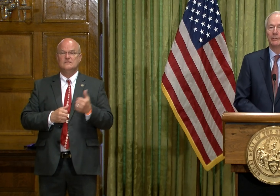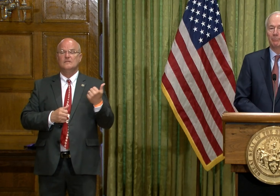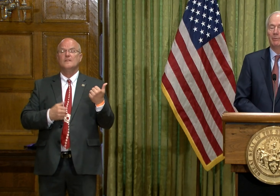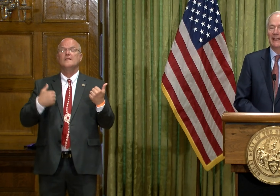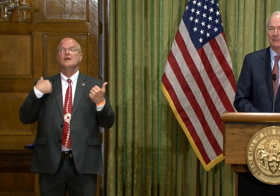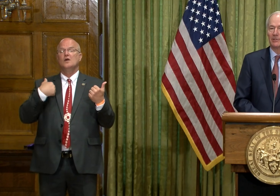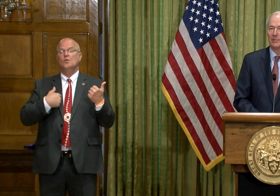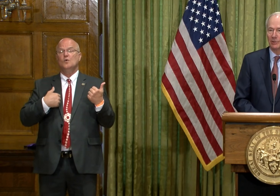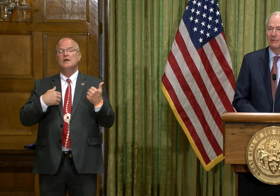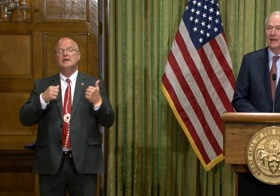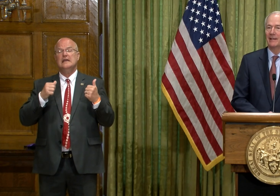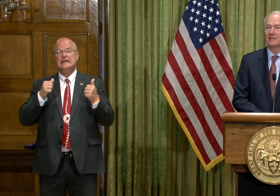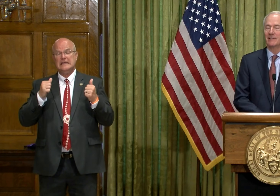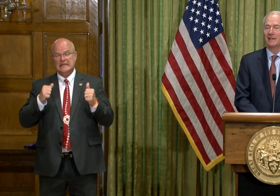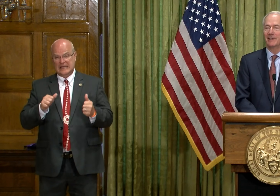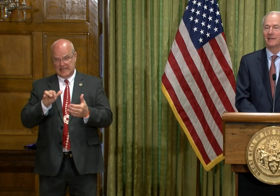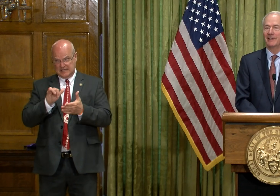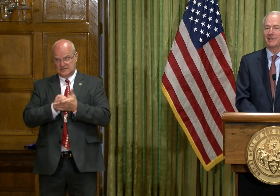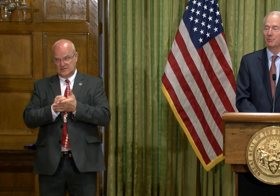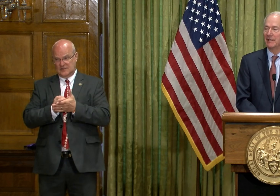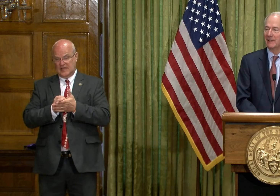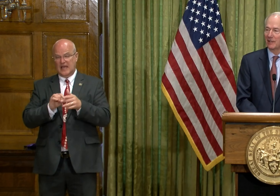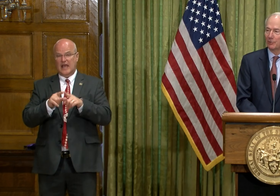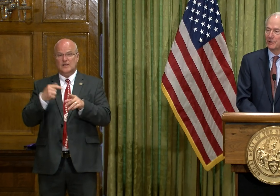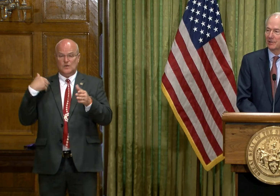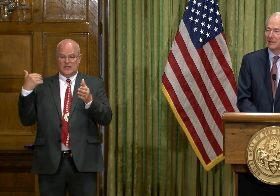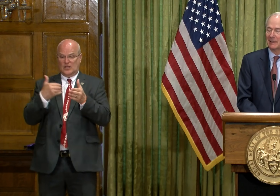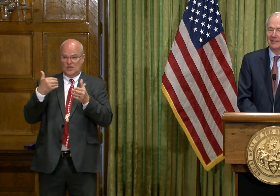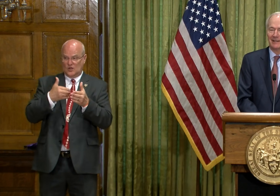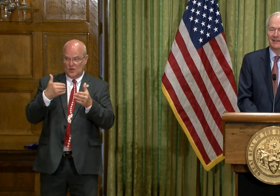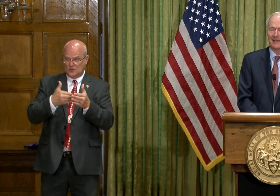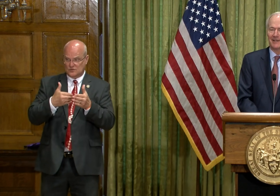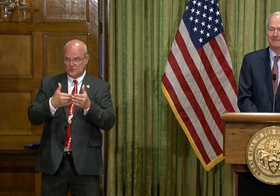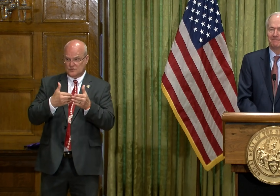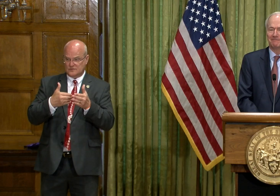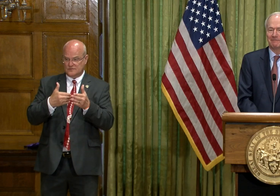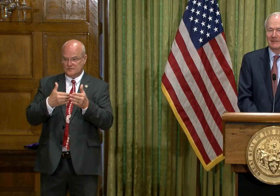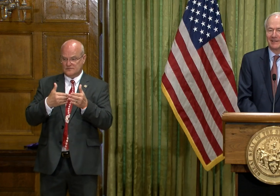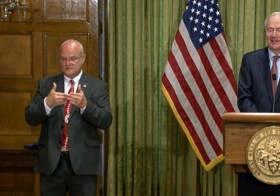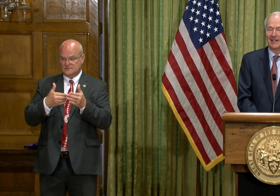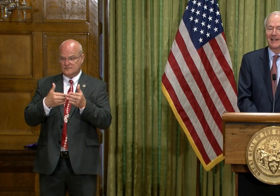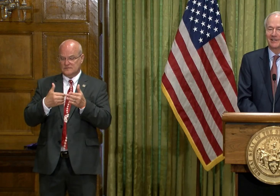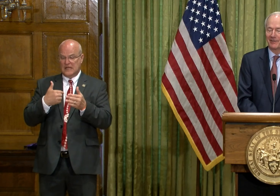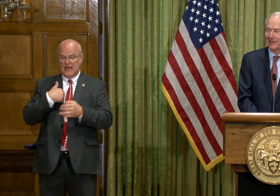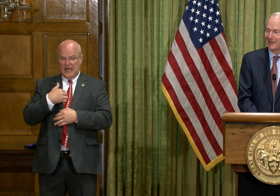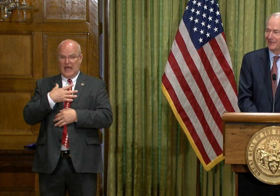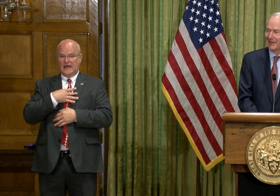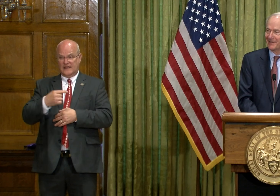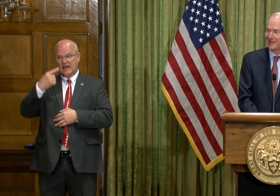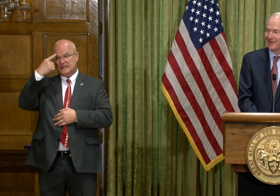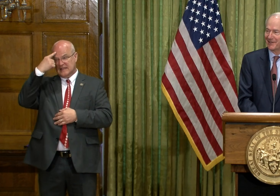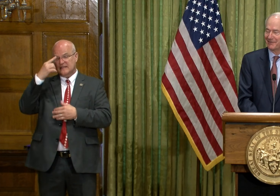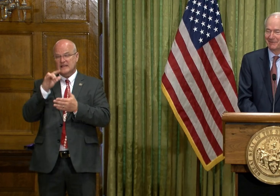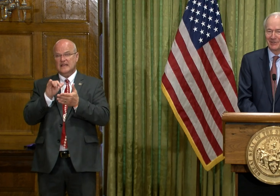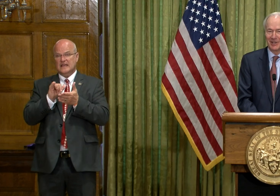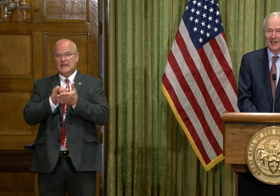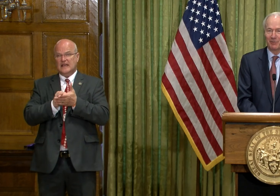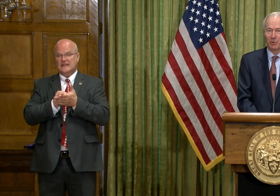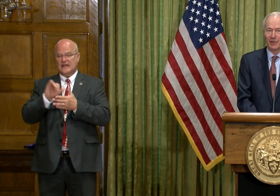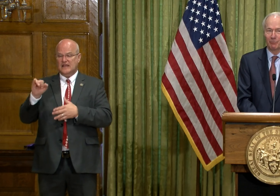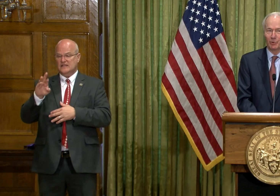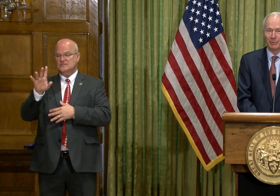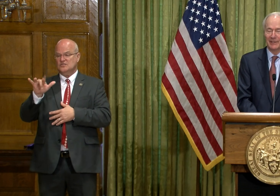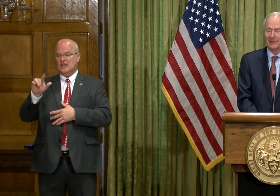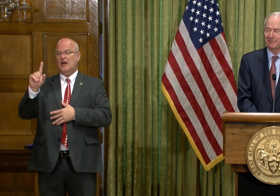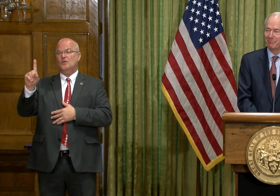We would be able to do that as we get closer. I'd like to think that in